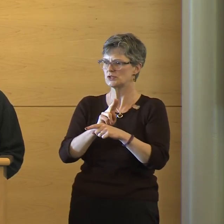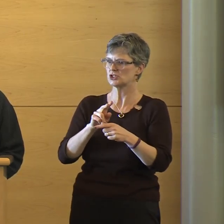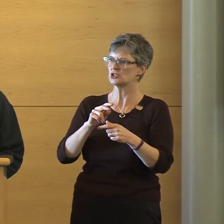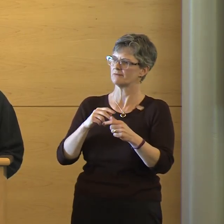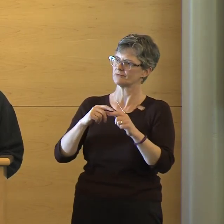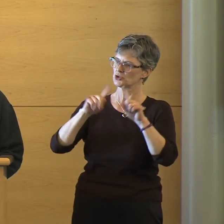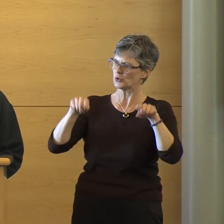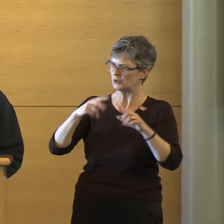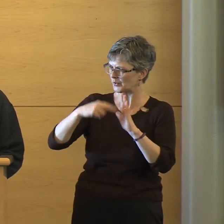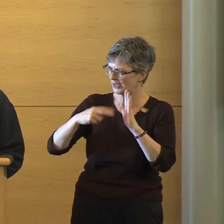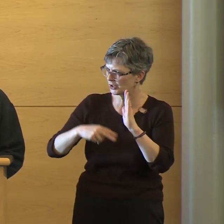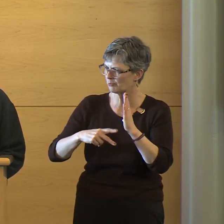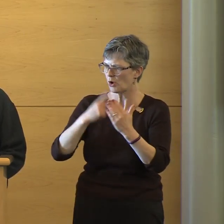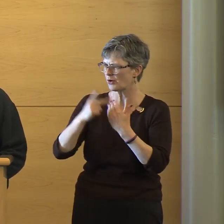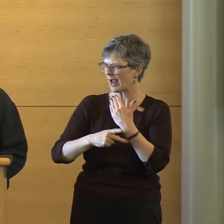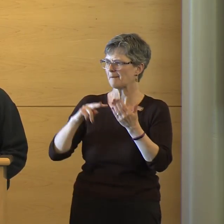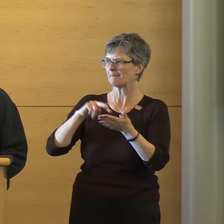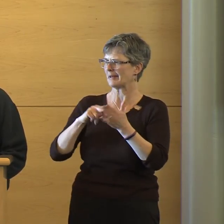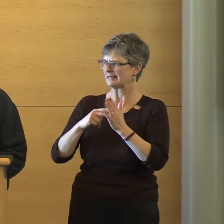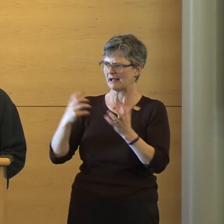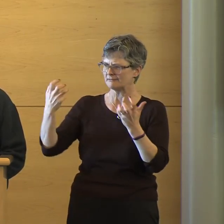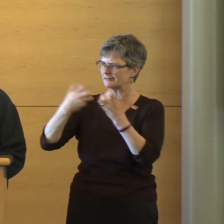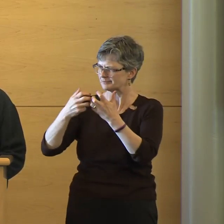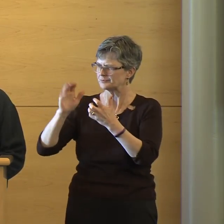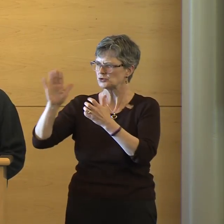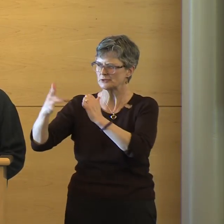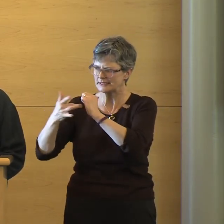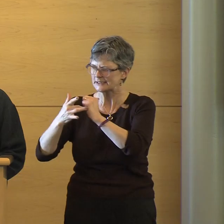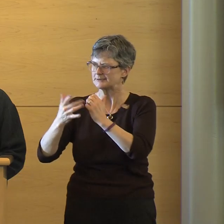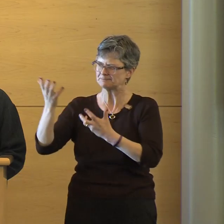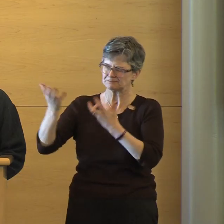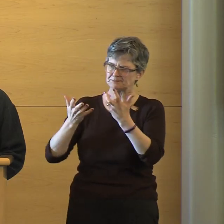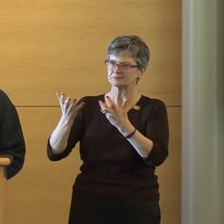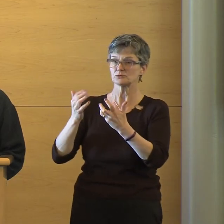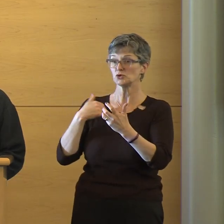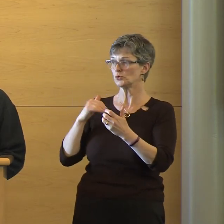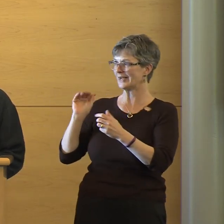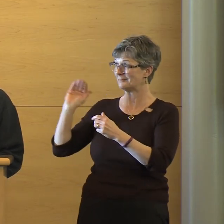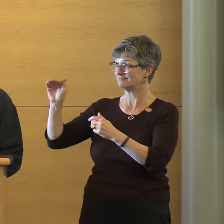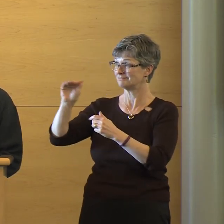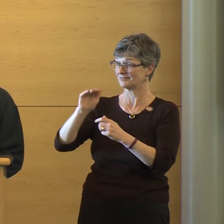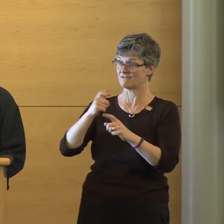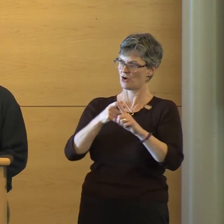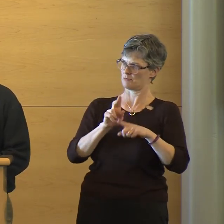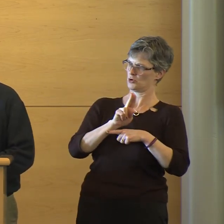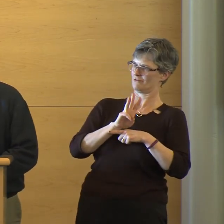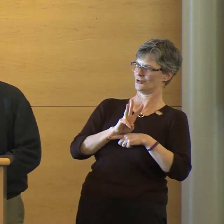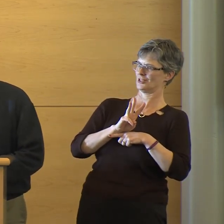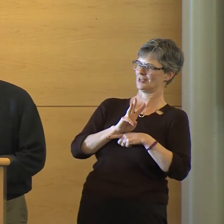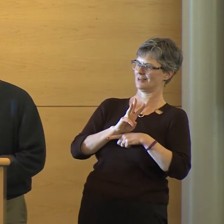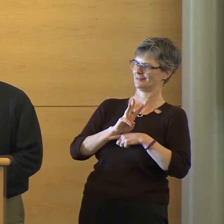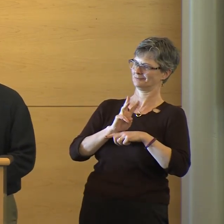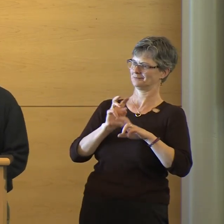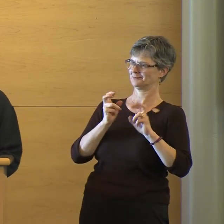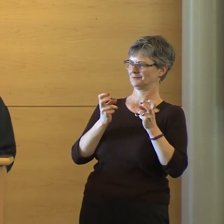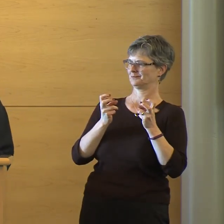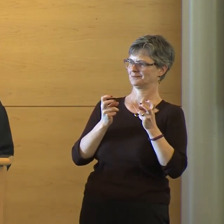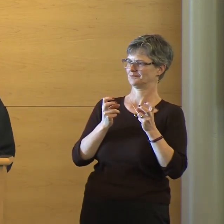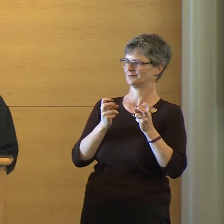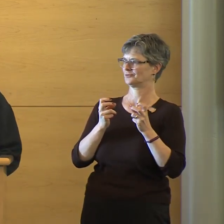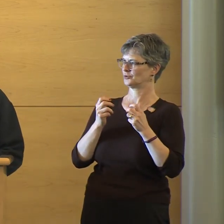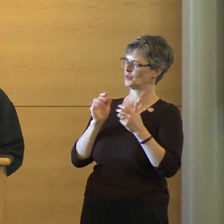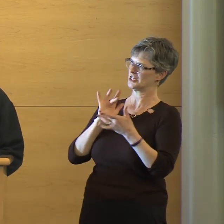to companies saying, you know, this is a difficult tool for a class to use if some of the folks in that